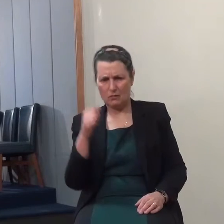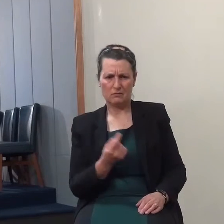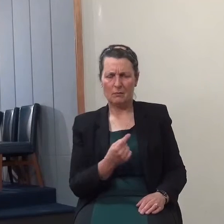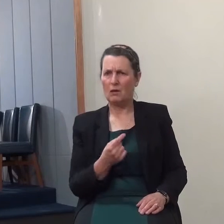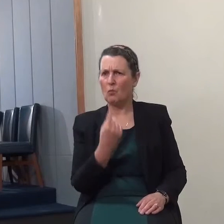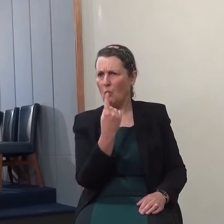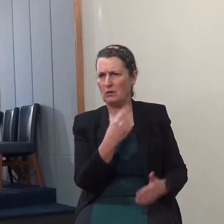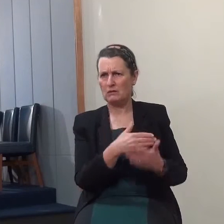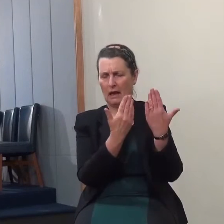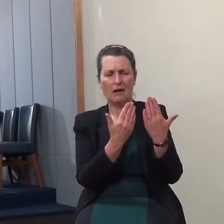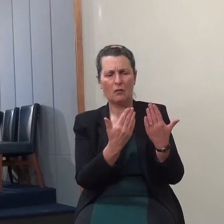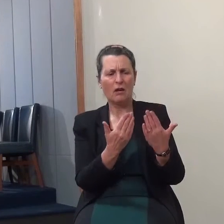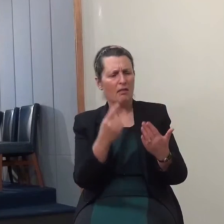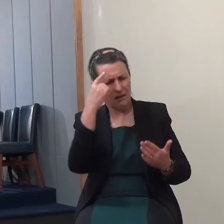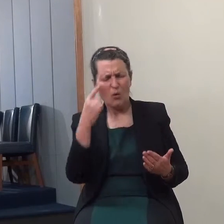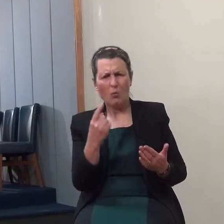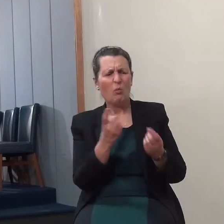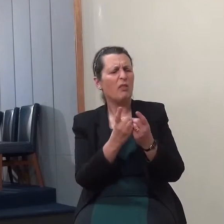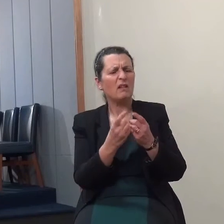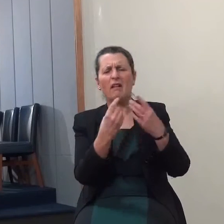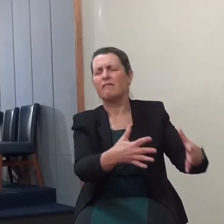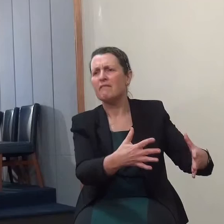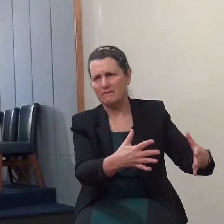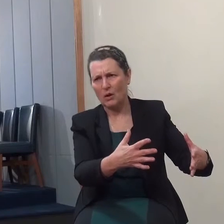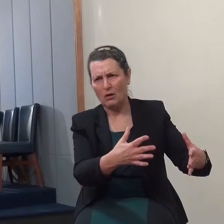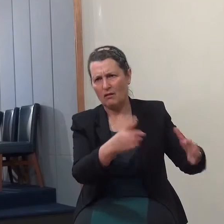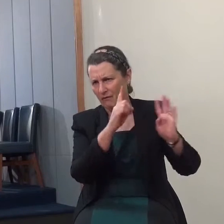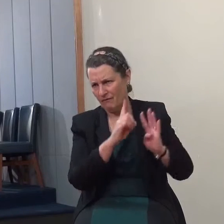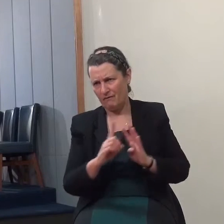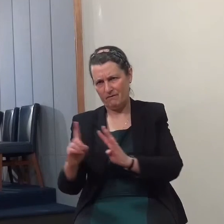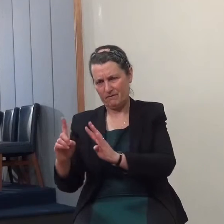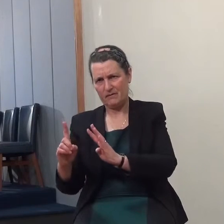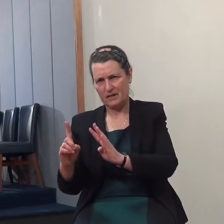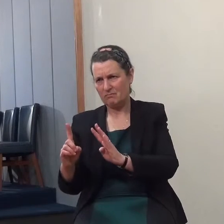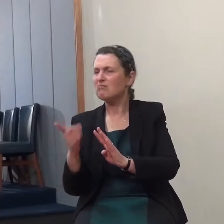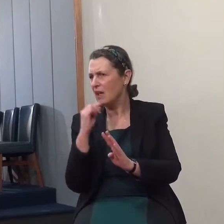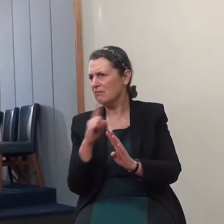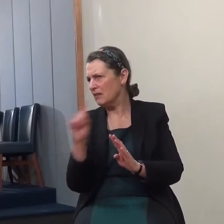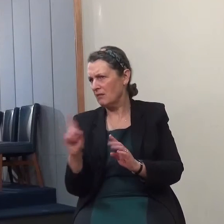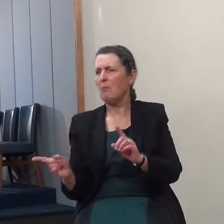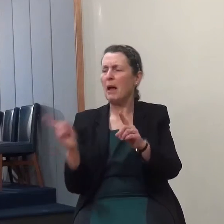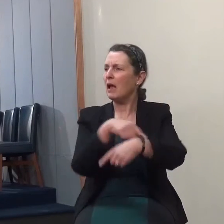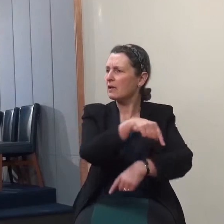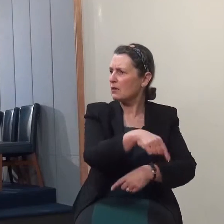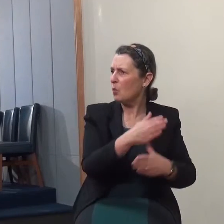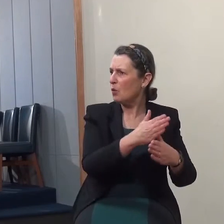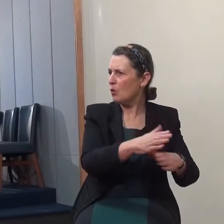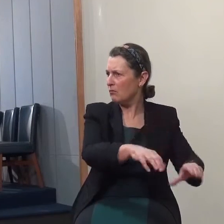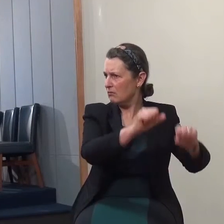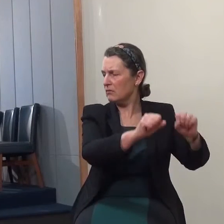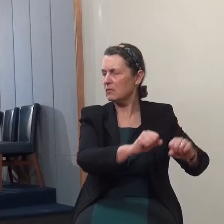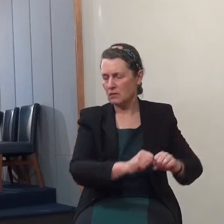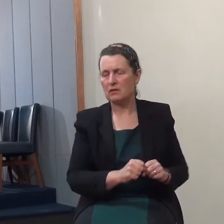we understand the order of events, and that the Luke 4 incident follows this. How long afterwards? Quite